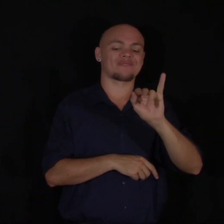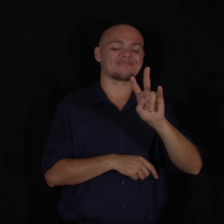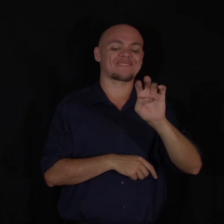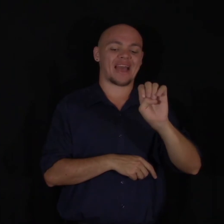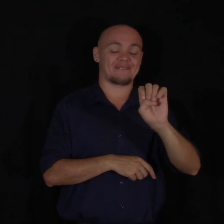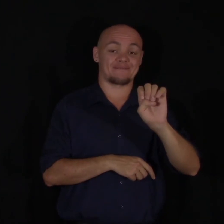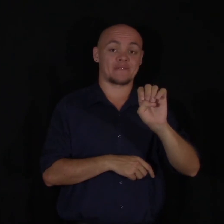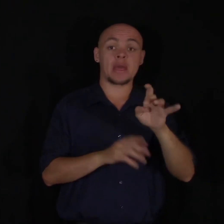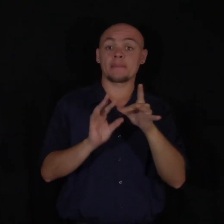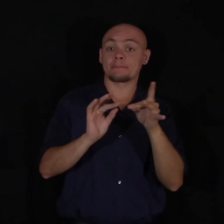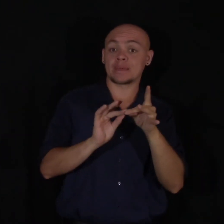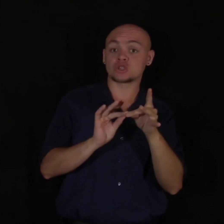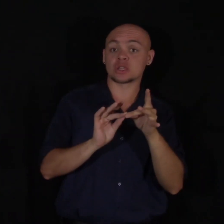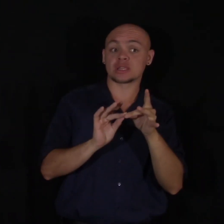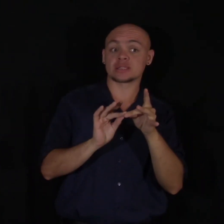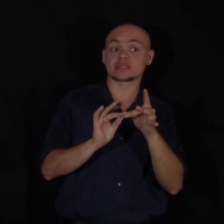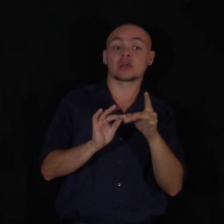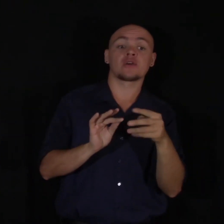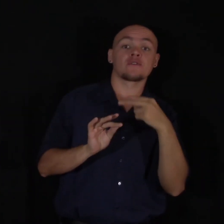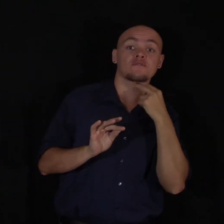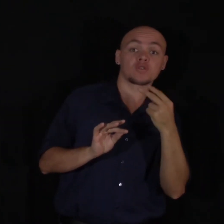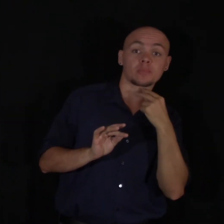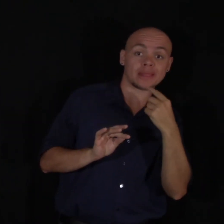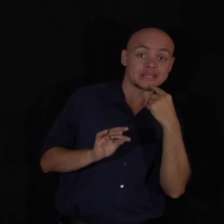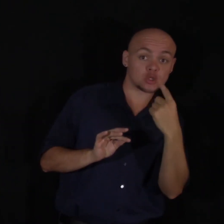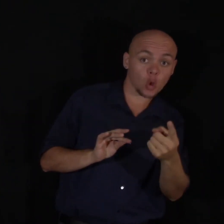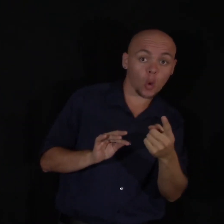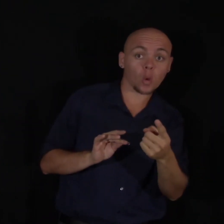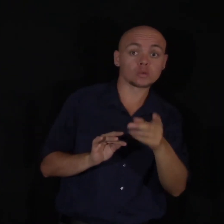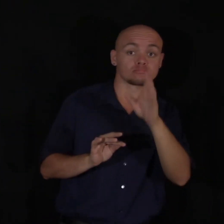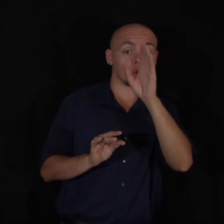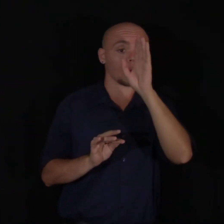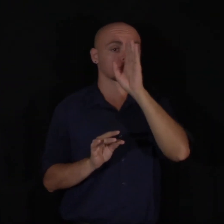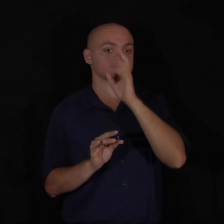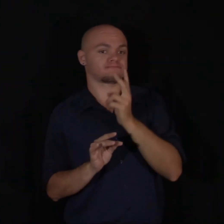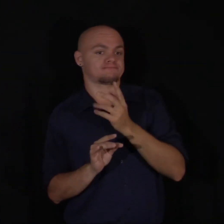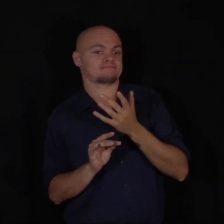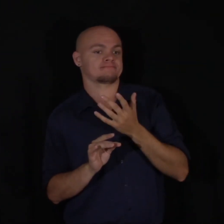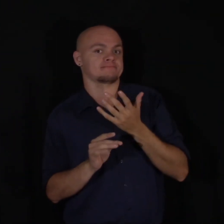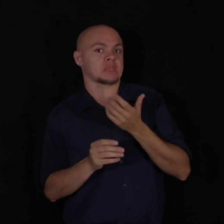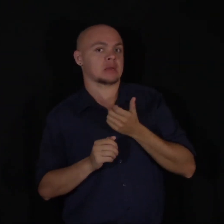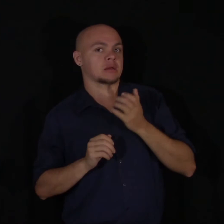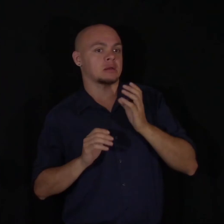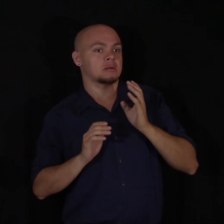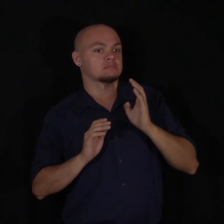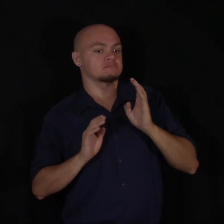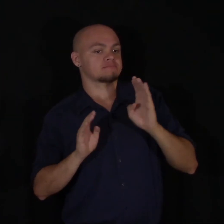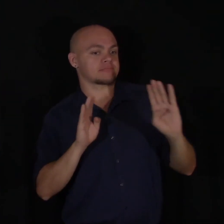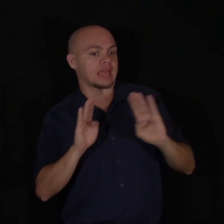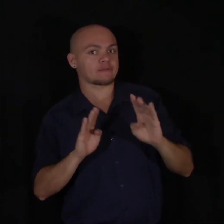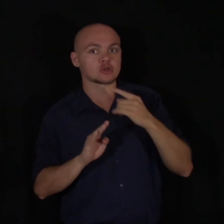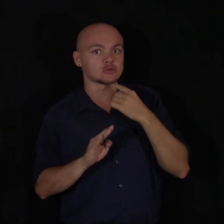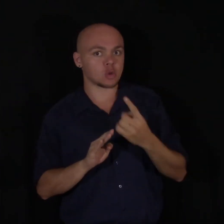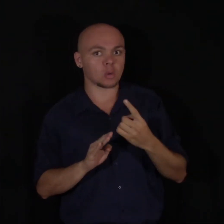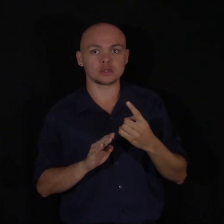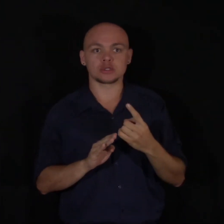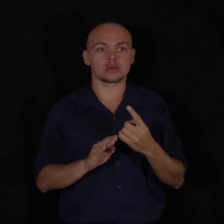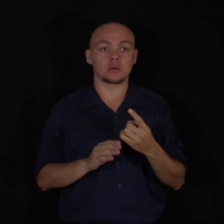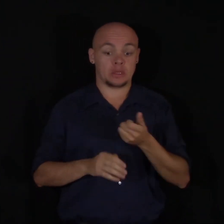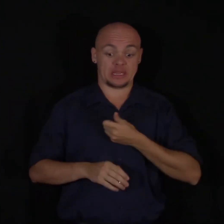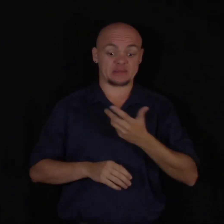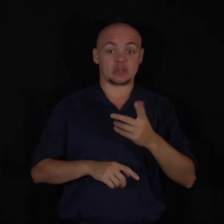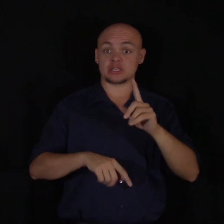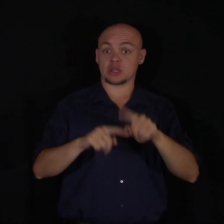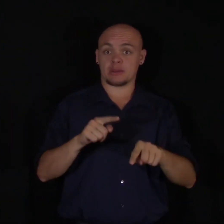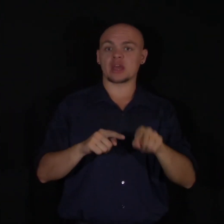message, verbally or non-verbally, that what you felt and what you wanted to express was not allowed, you'd find a way to get through.